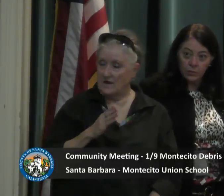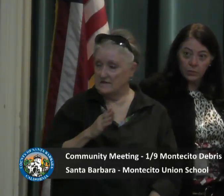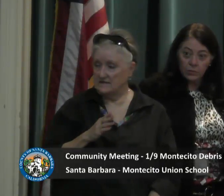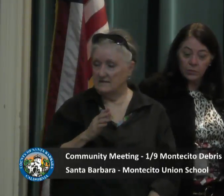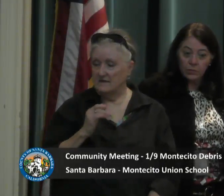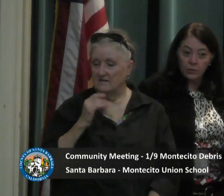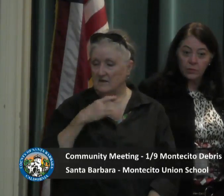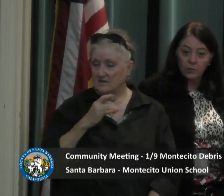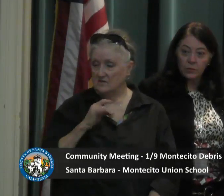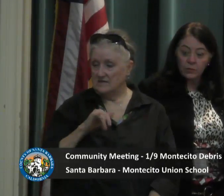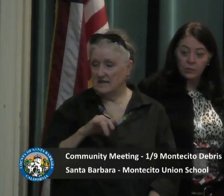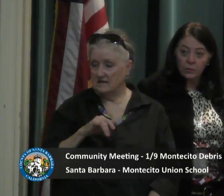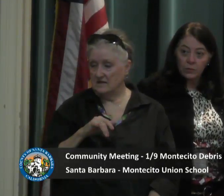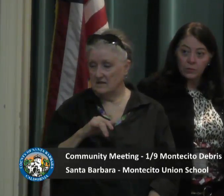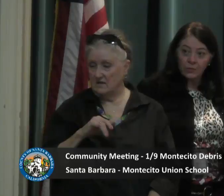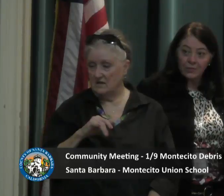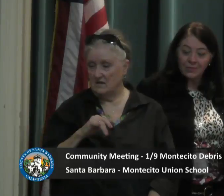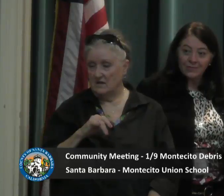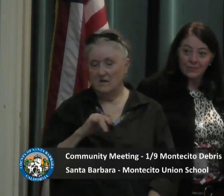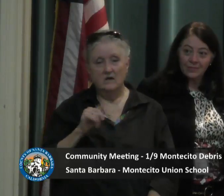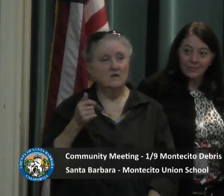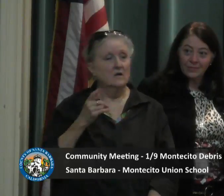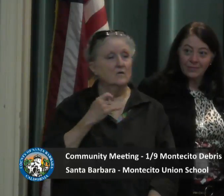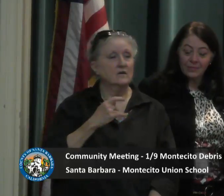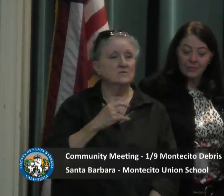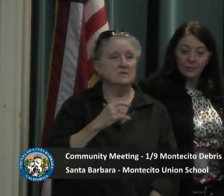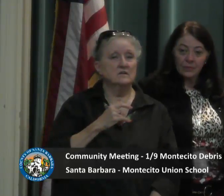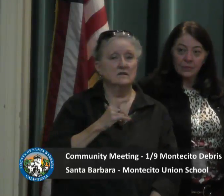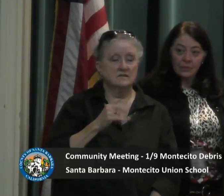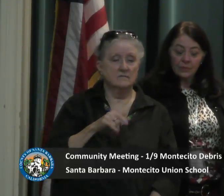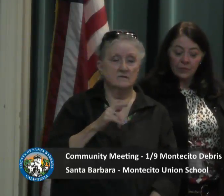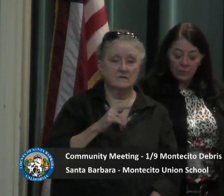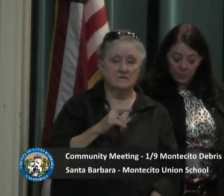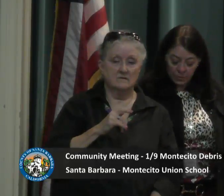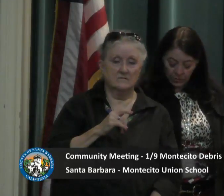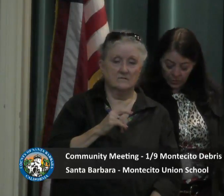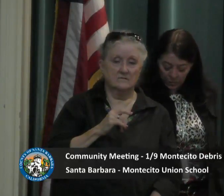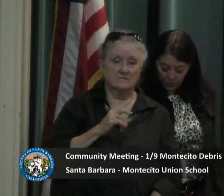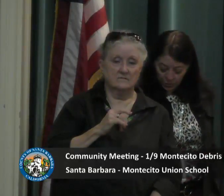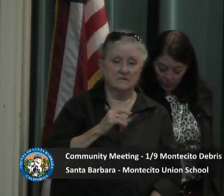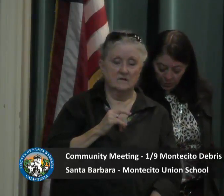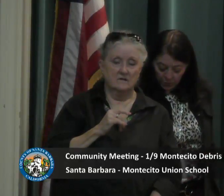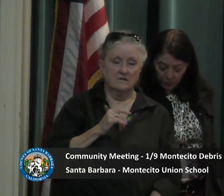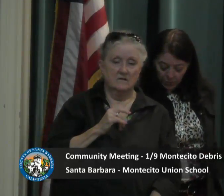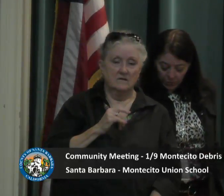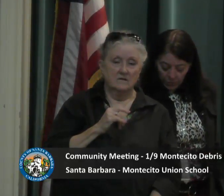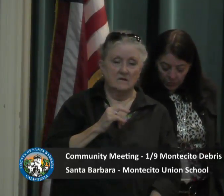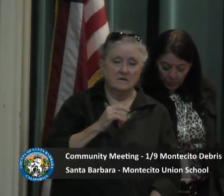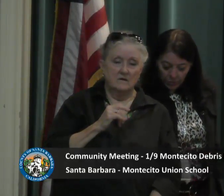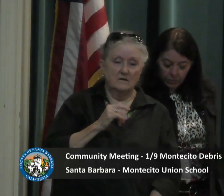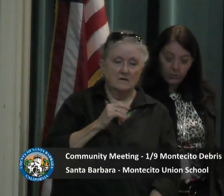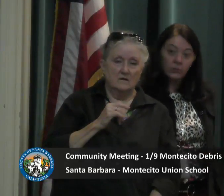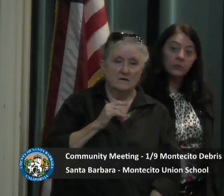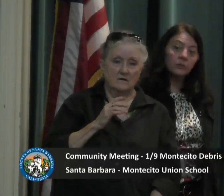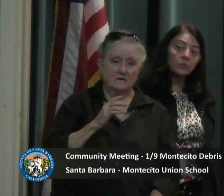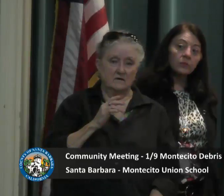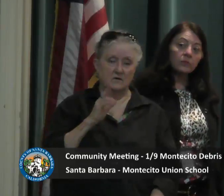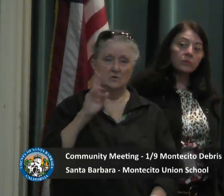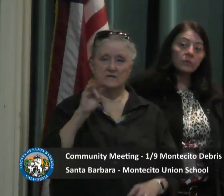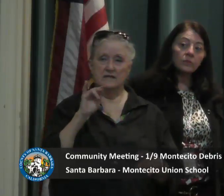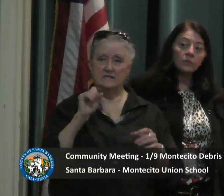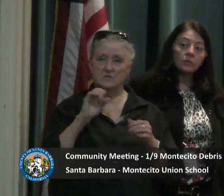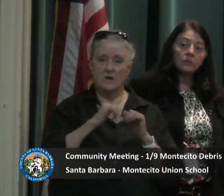If you're interested in that or other questions, like some of the other ones that have come out is undergrounding utilities or how are we going to redo